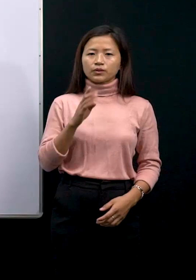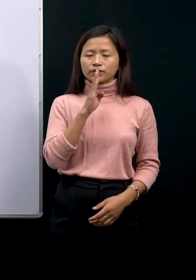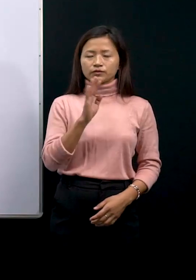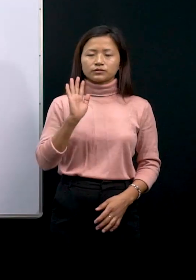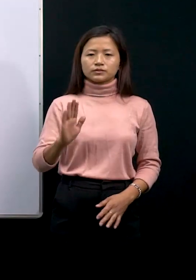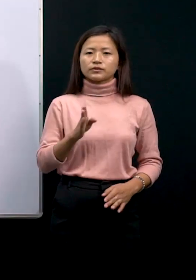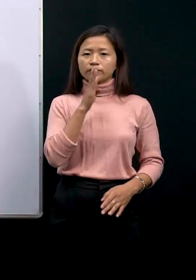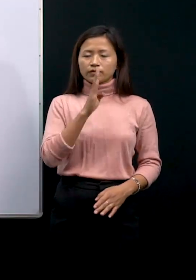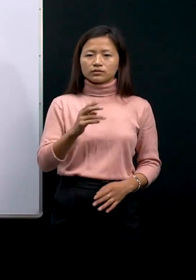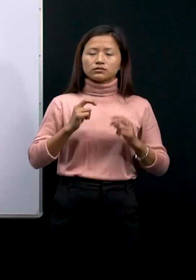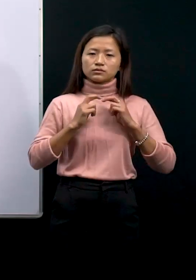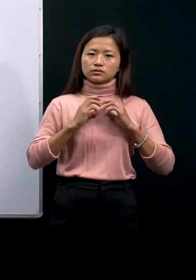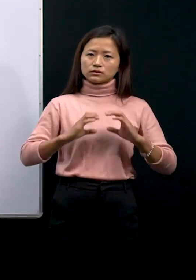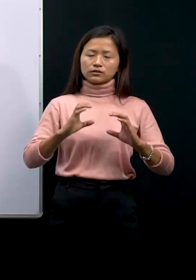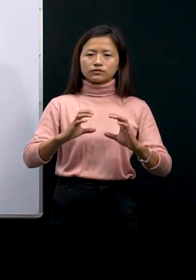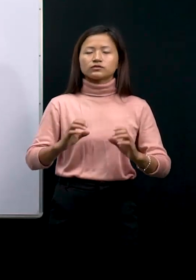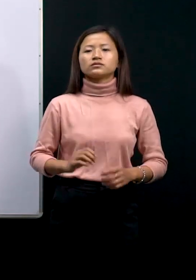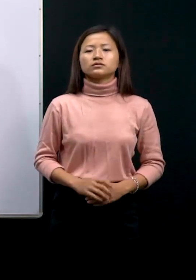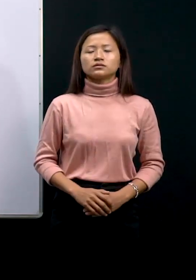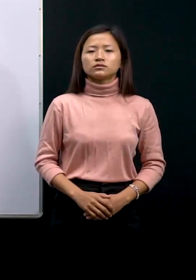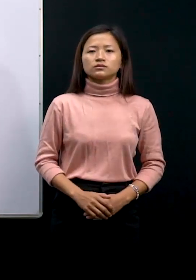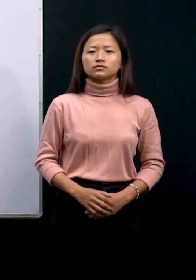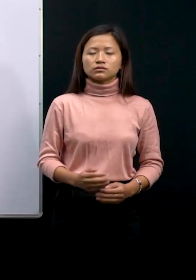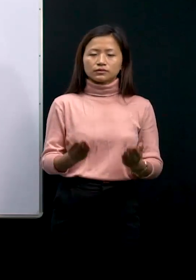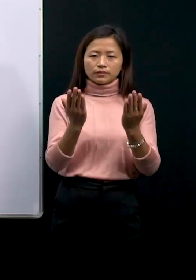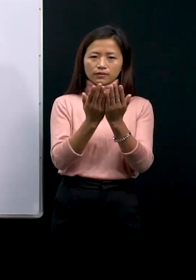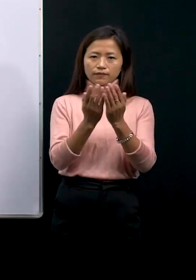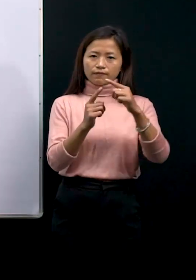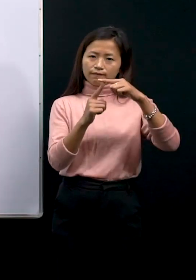okay? Now question number 8 tells, all of you look at the textbooks.